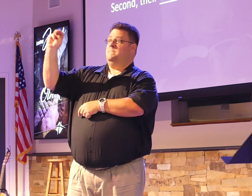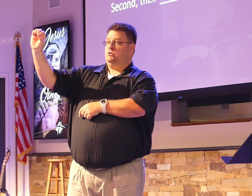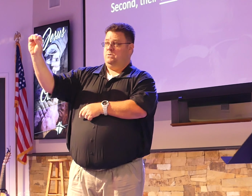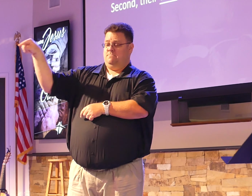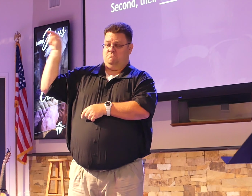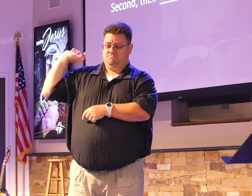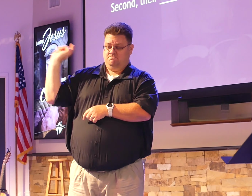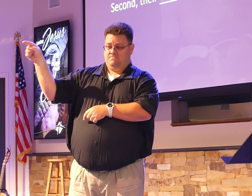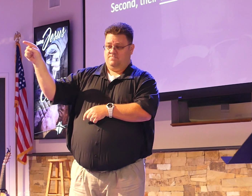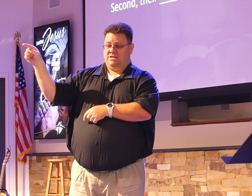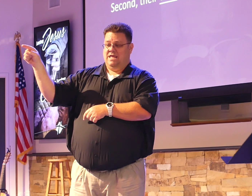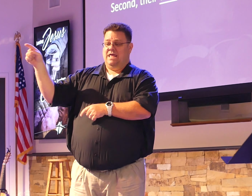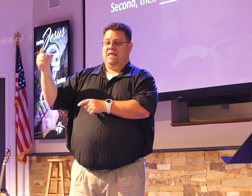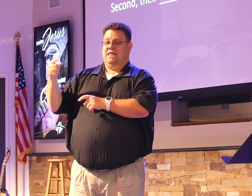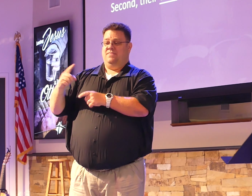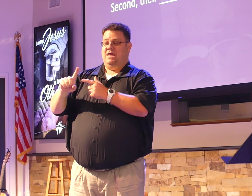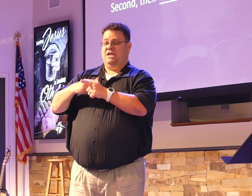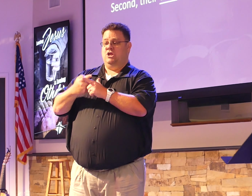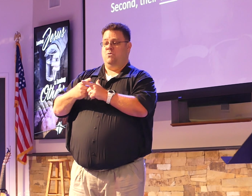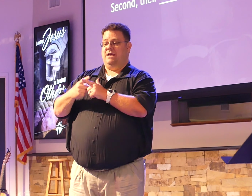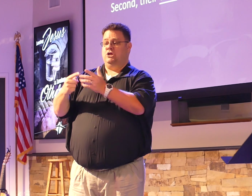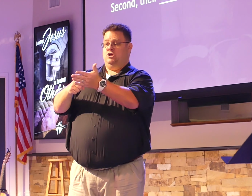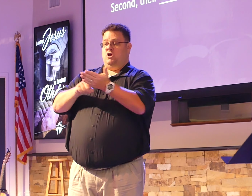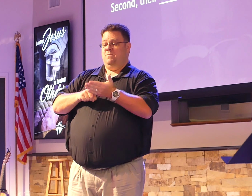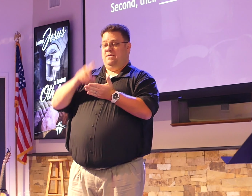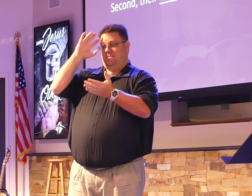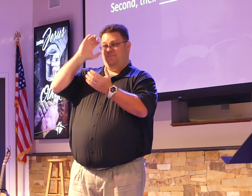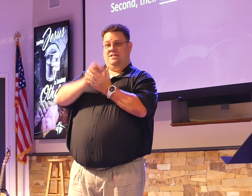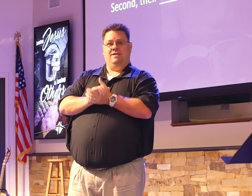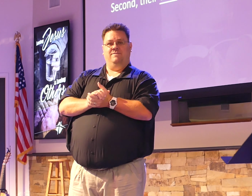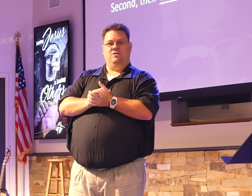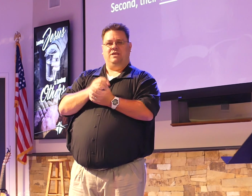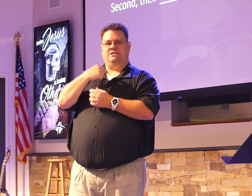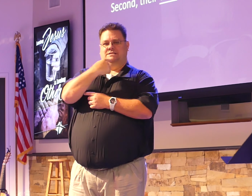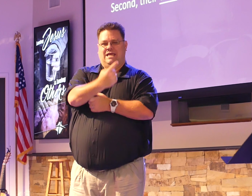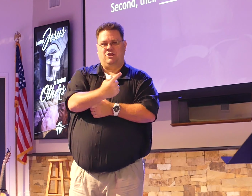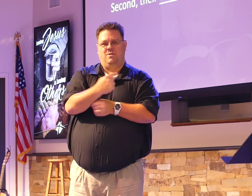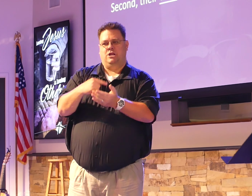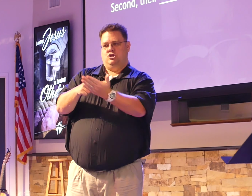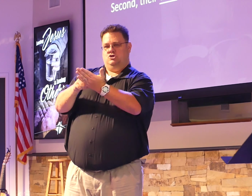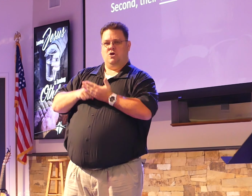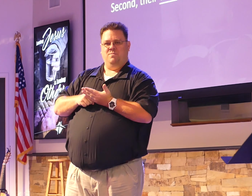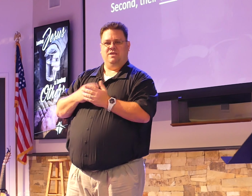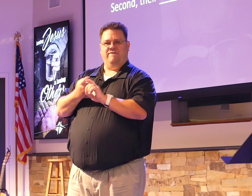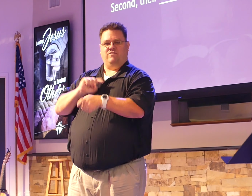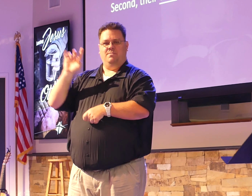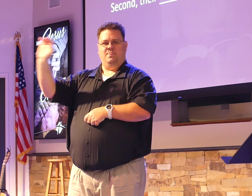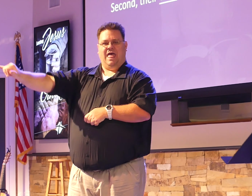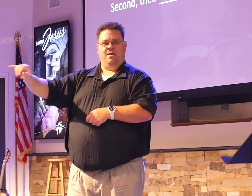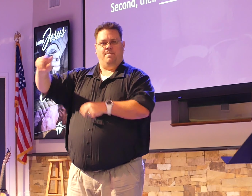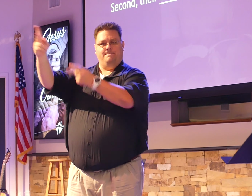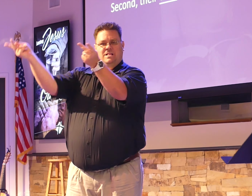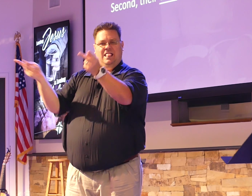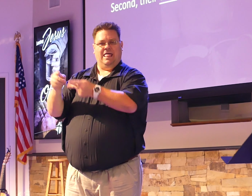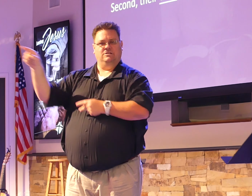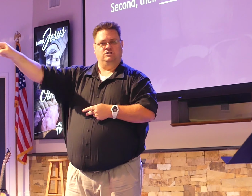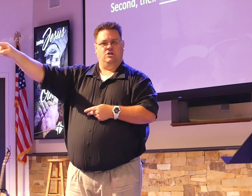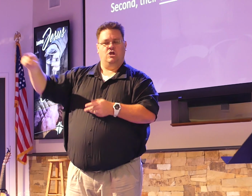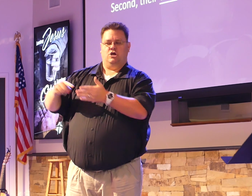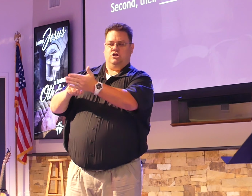he said, then you had to show you before you could believe it. You couldn't just tell you. You had to show you. Show me safe. You got to show me before I believe